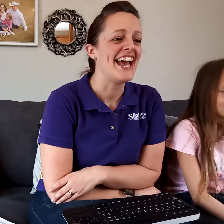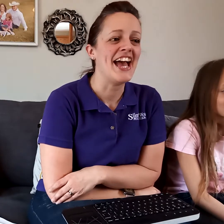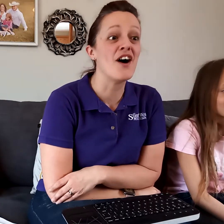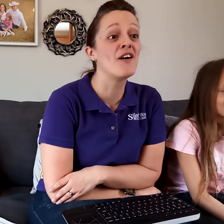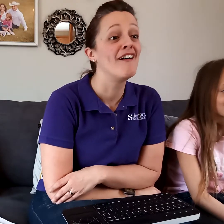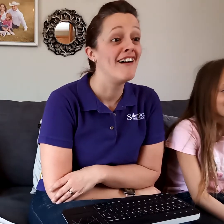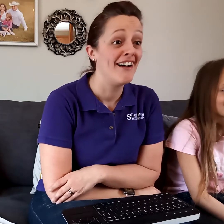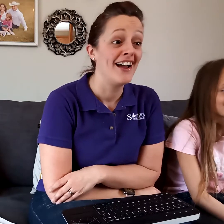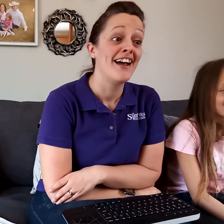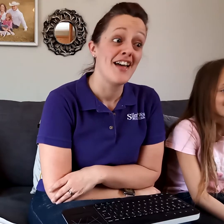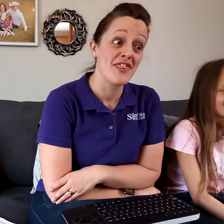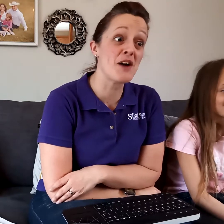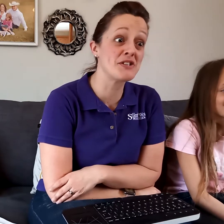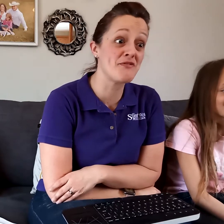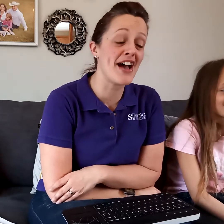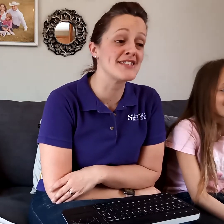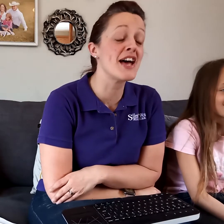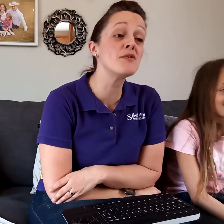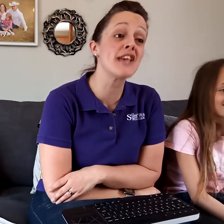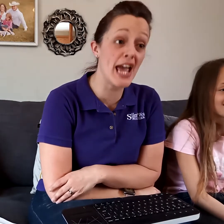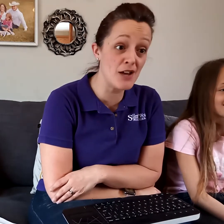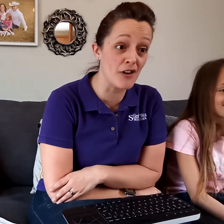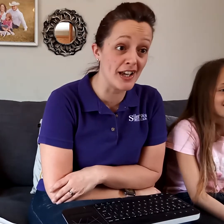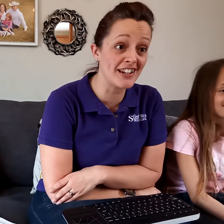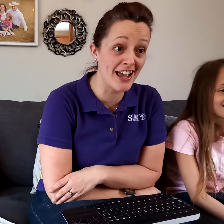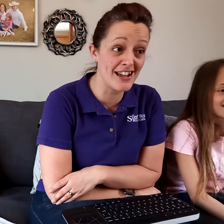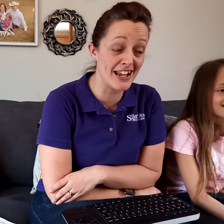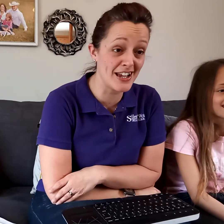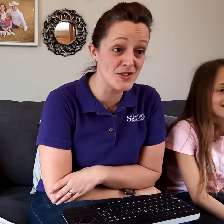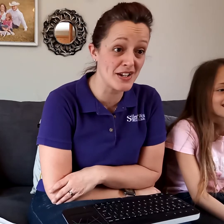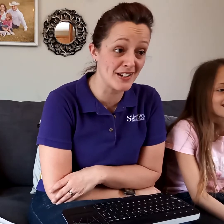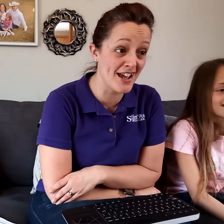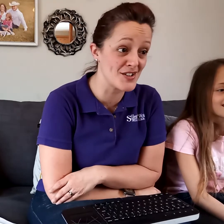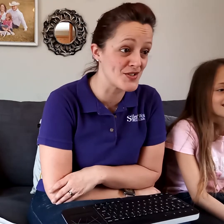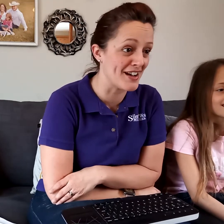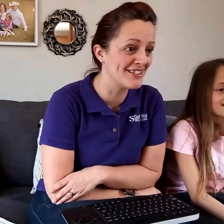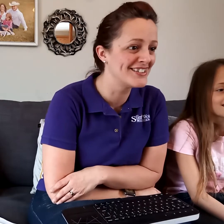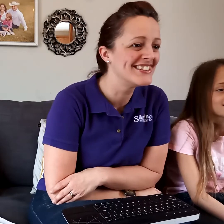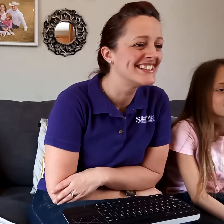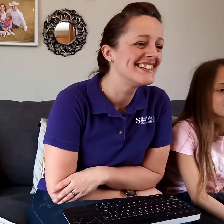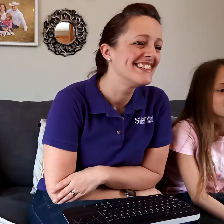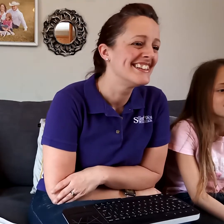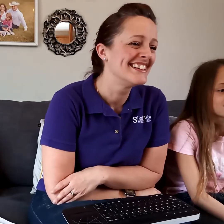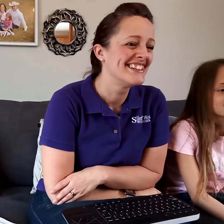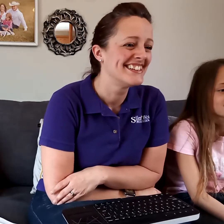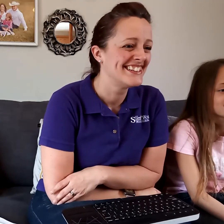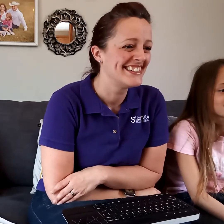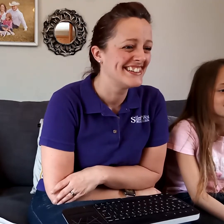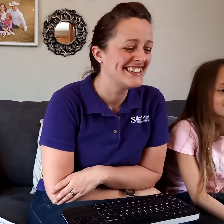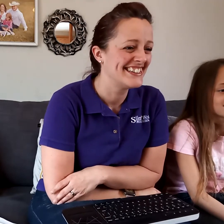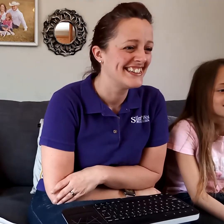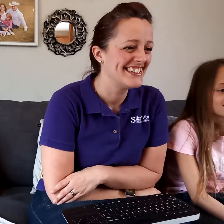Oh, that was fast. That was Ava, in case you didn't catch that. Go ahead, Jen.